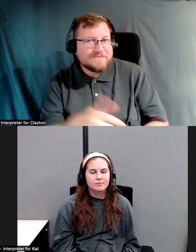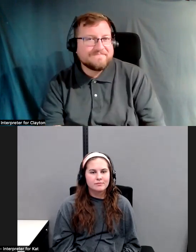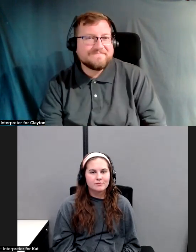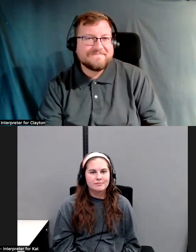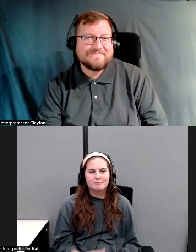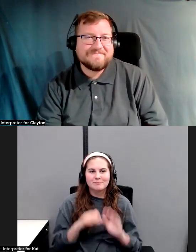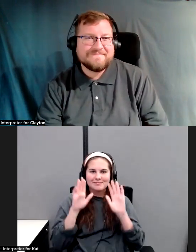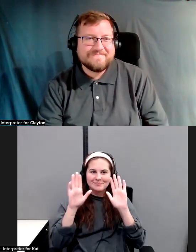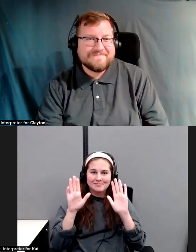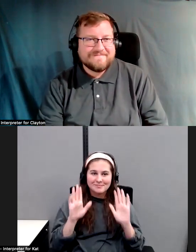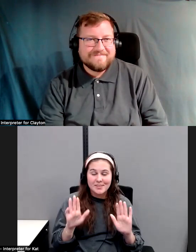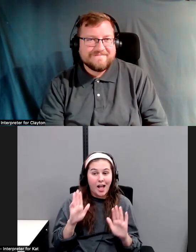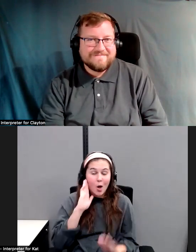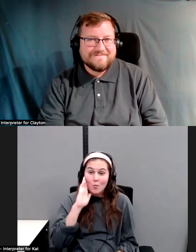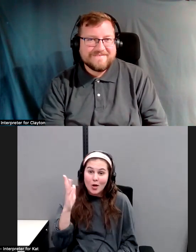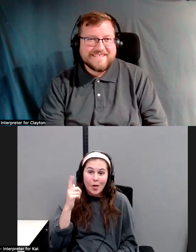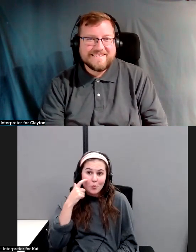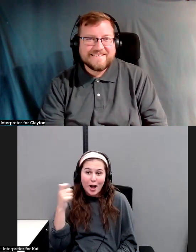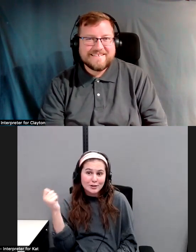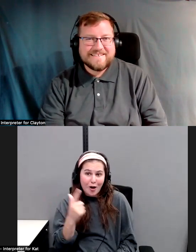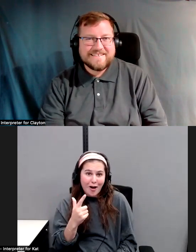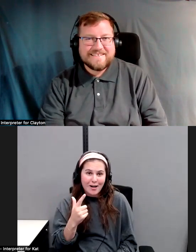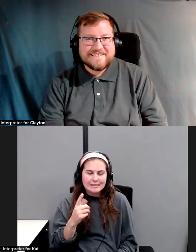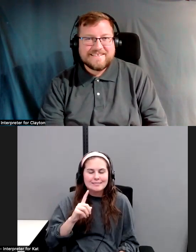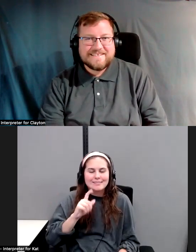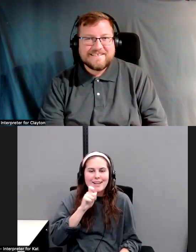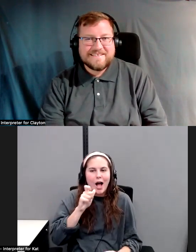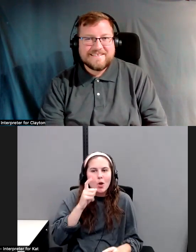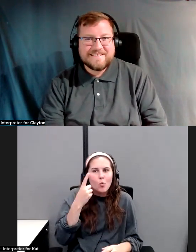Awesome. I do that. I watch all of them, but not all in one weekend.